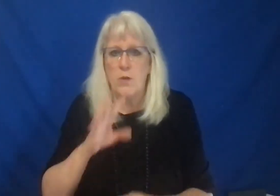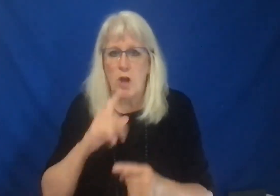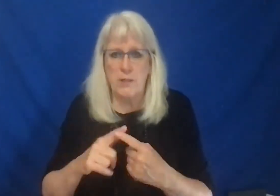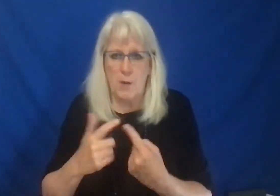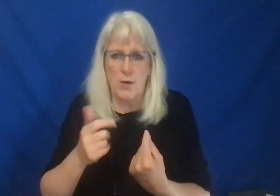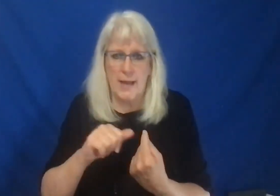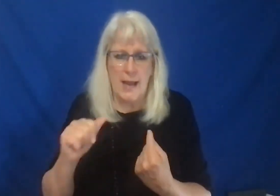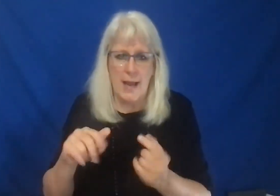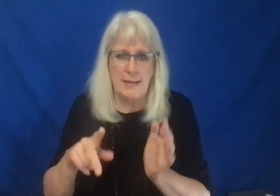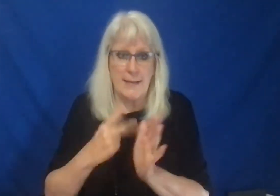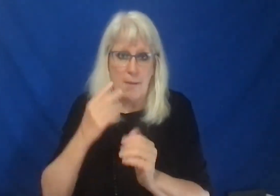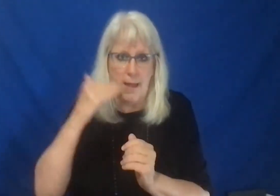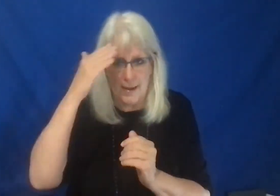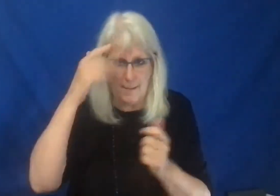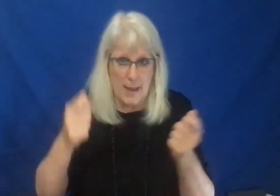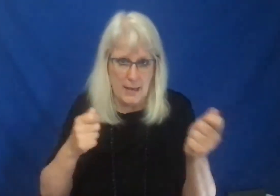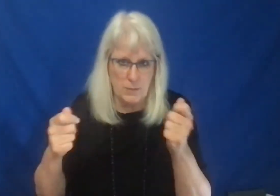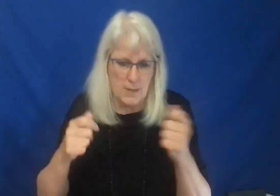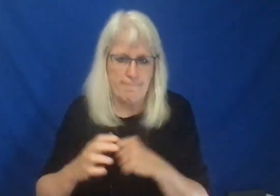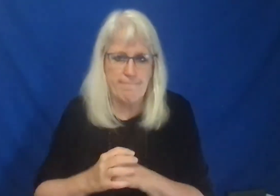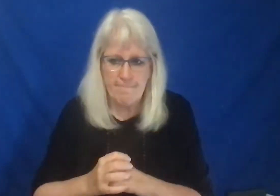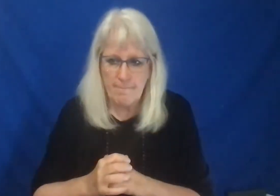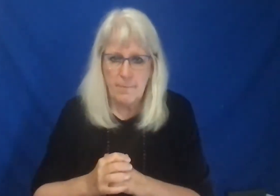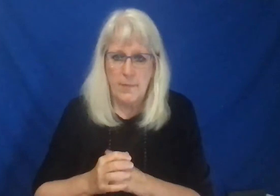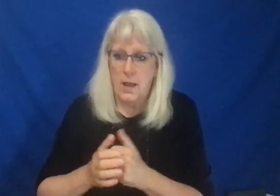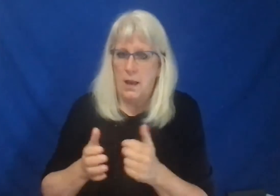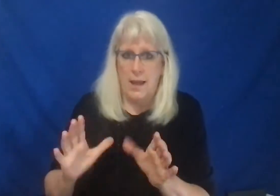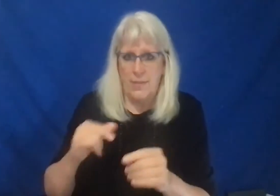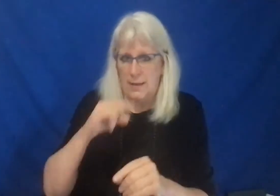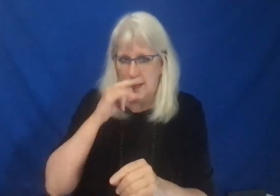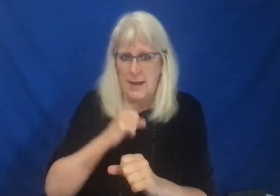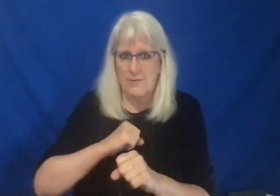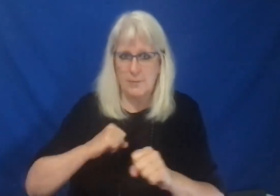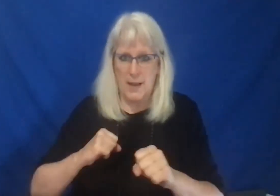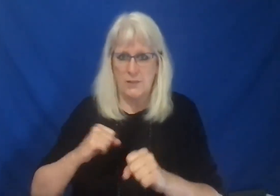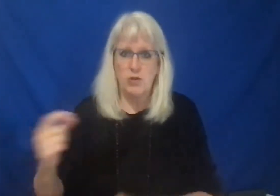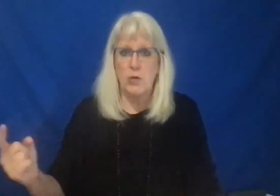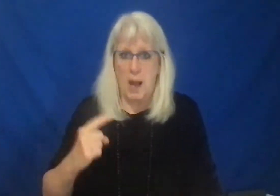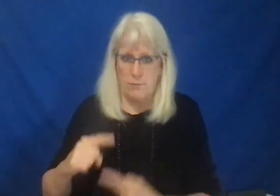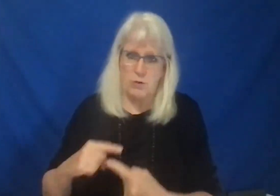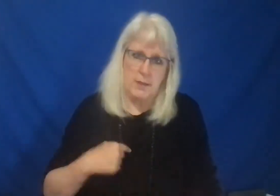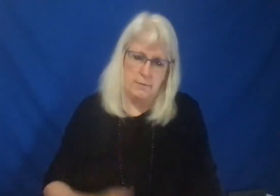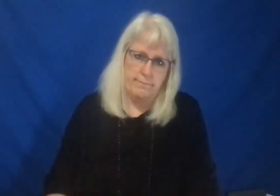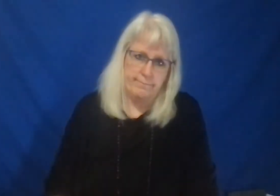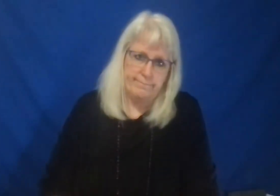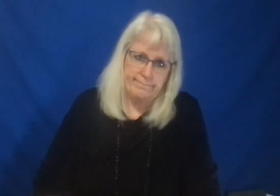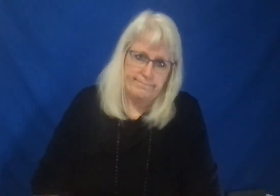Anonymous has taught me to give the child space to come to me and to respect